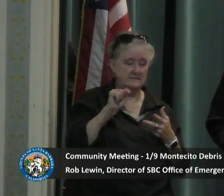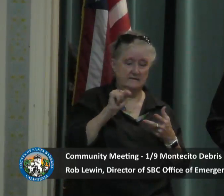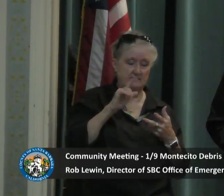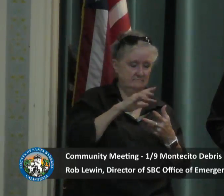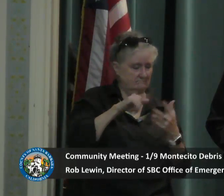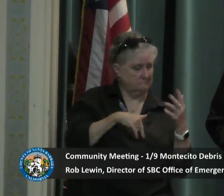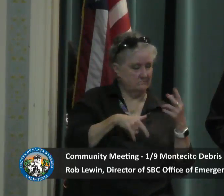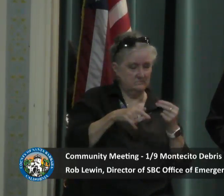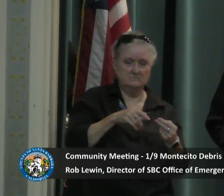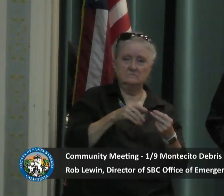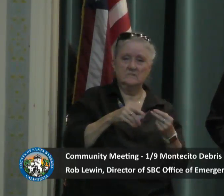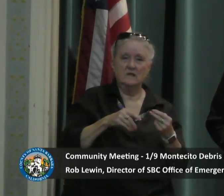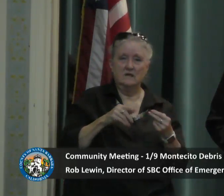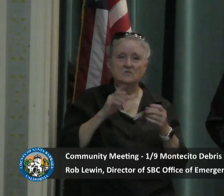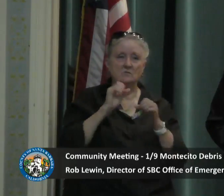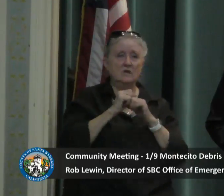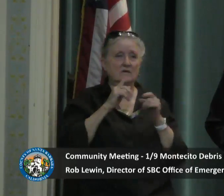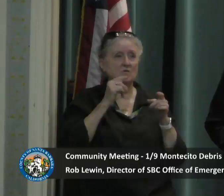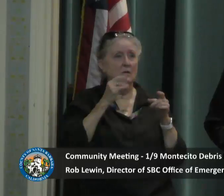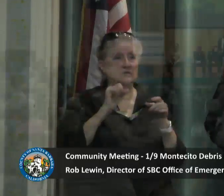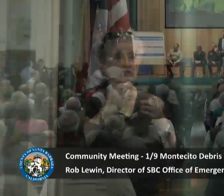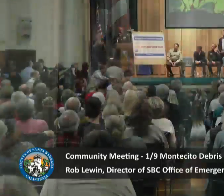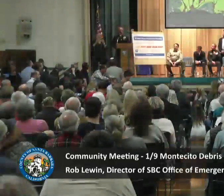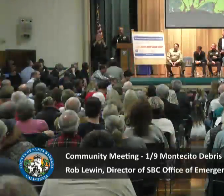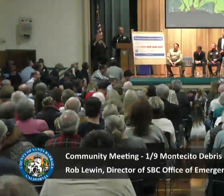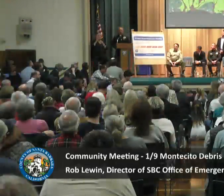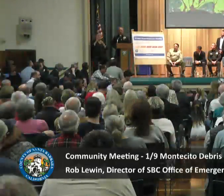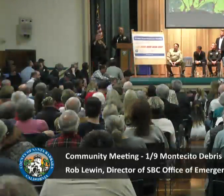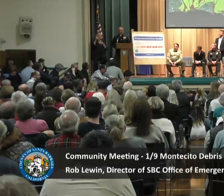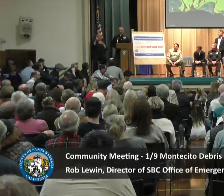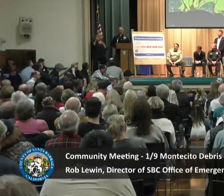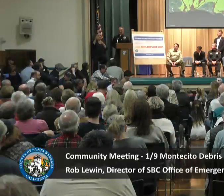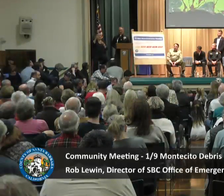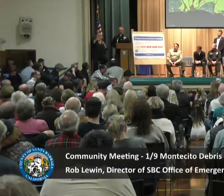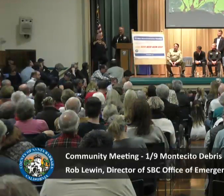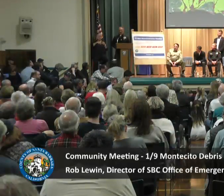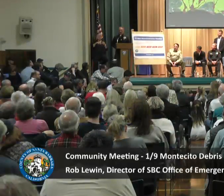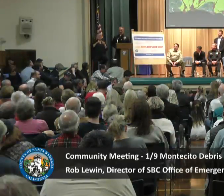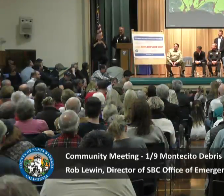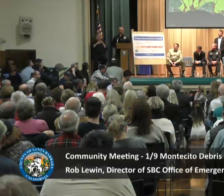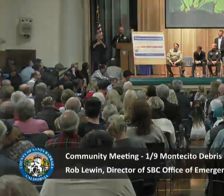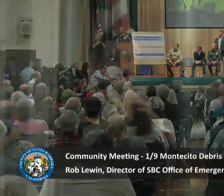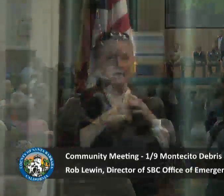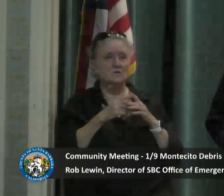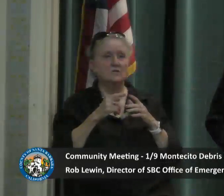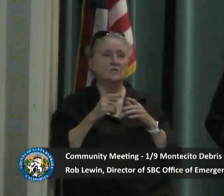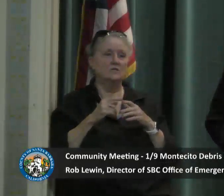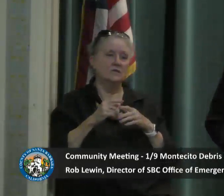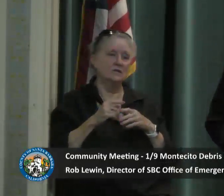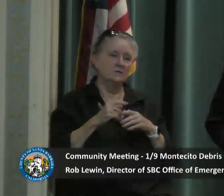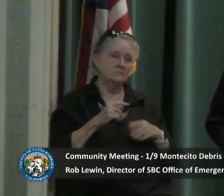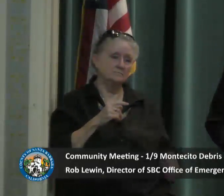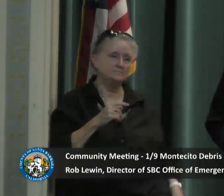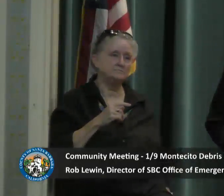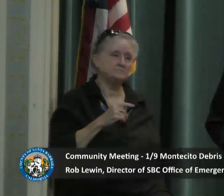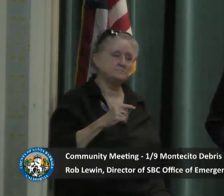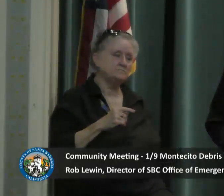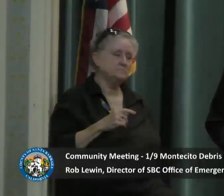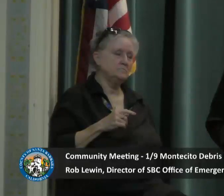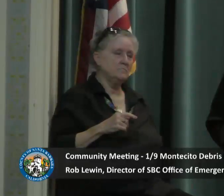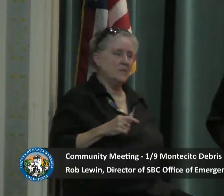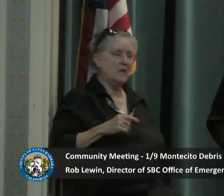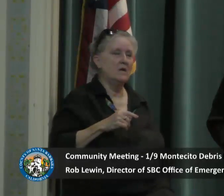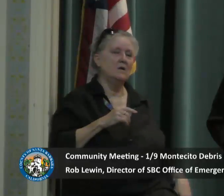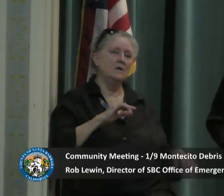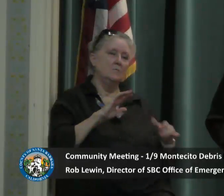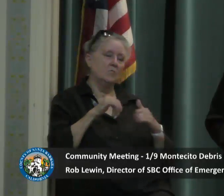to the Thomas Fire on December 10th, to begin the process of looking at what the effect of this fire